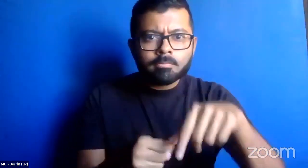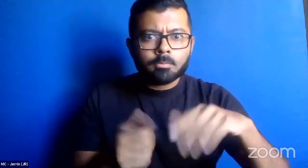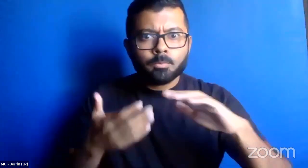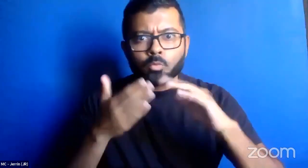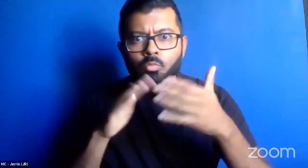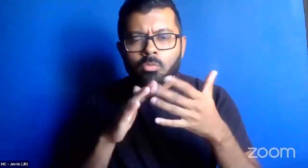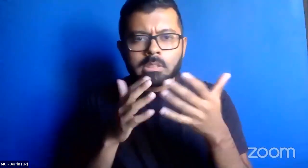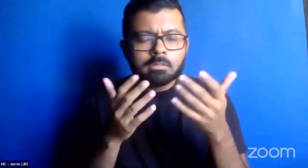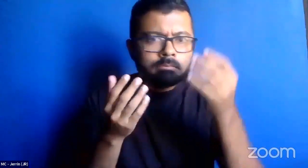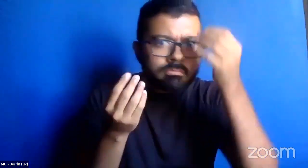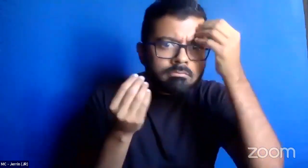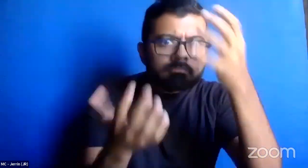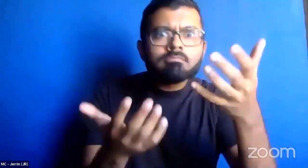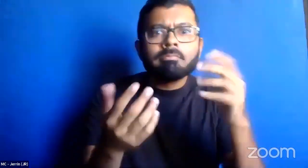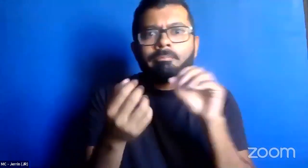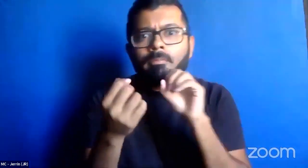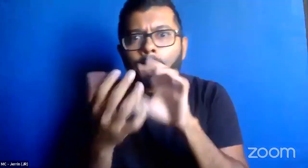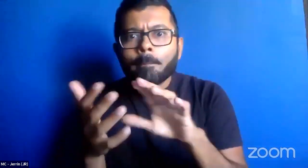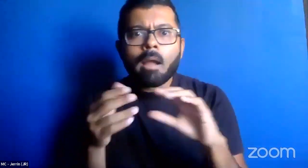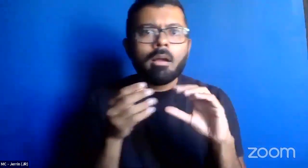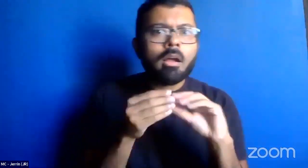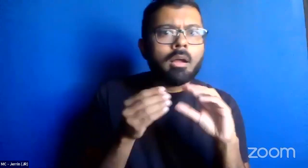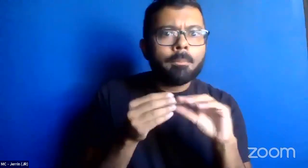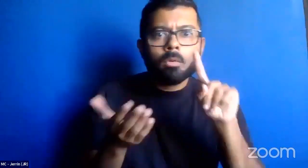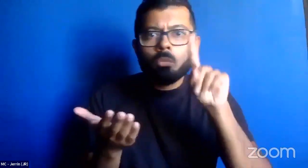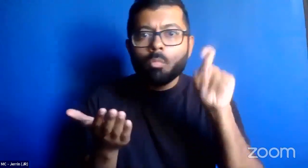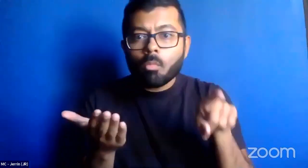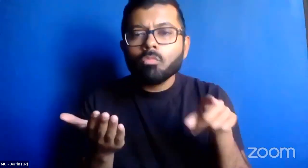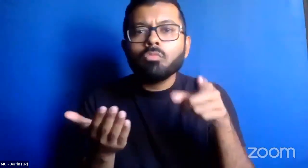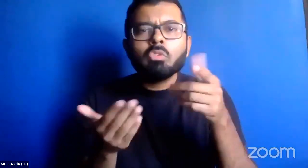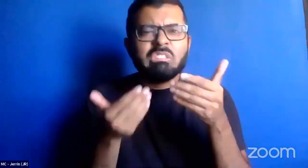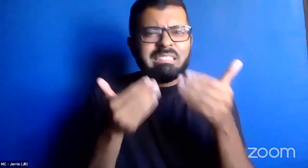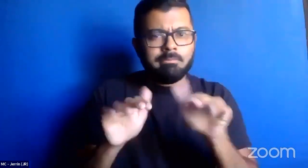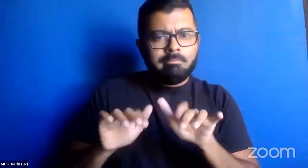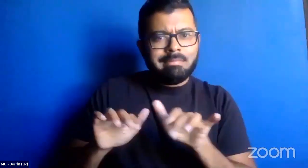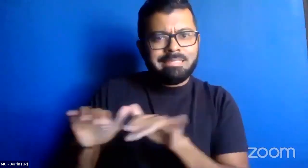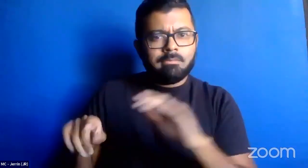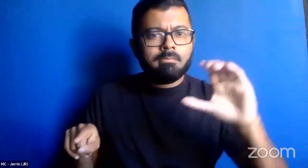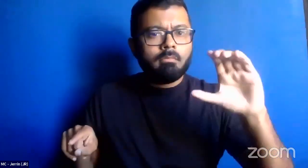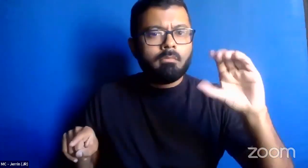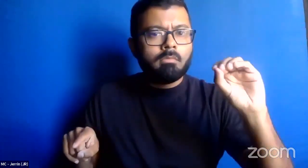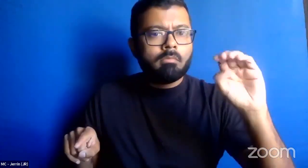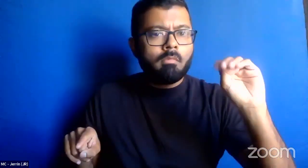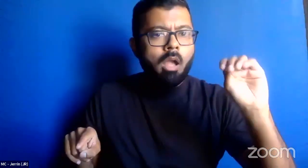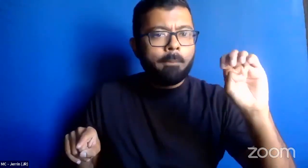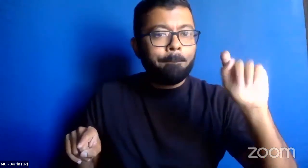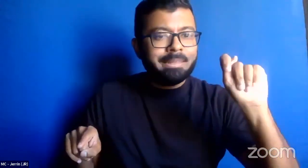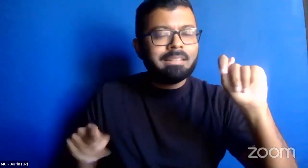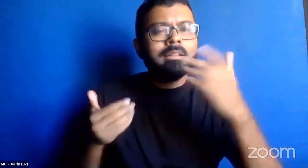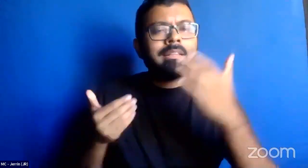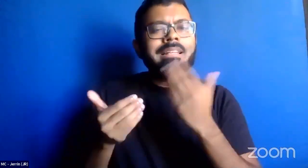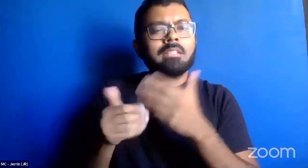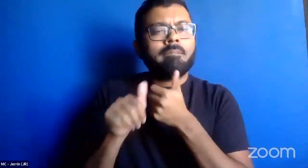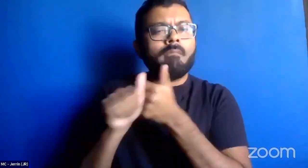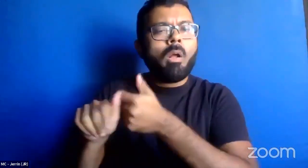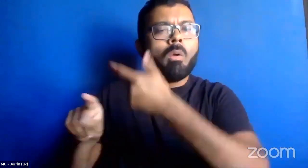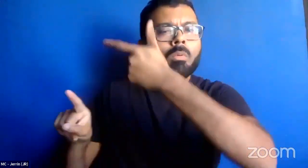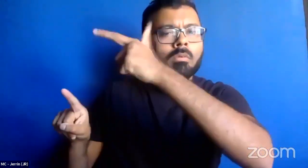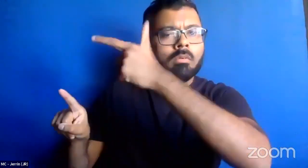I want to share a little bit again about how you can participate in this forum. Once again, what you will